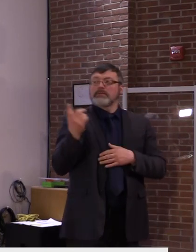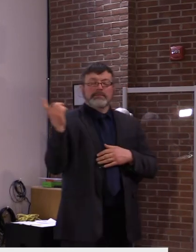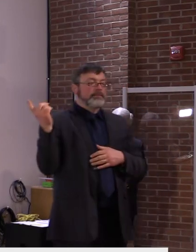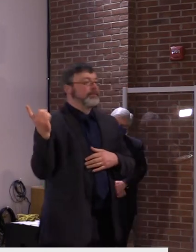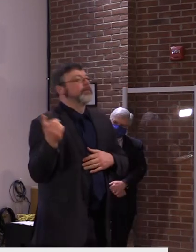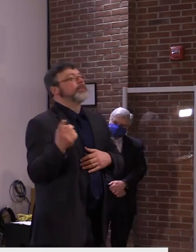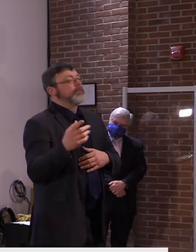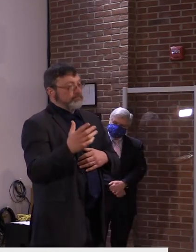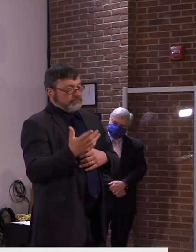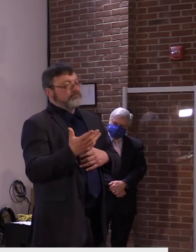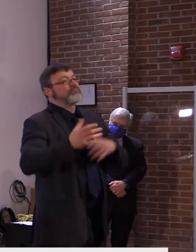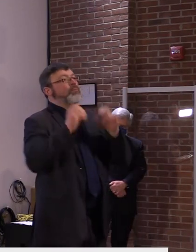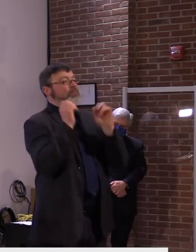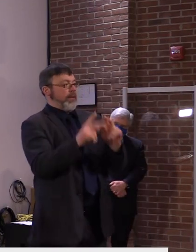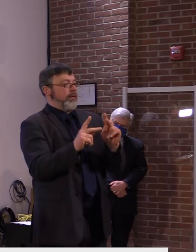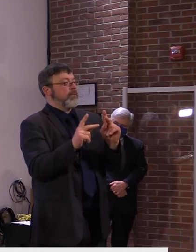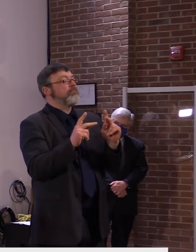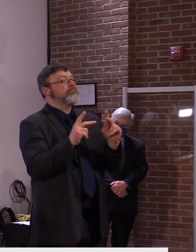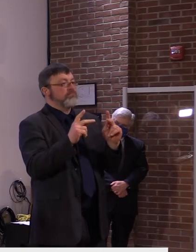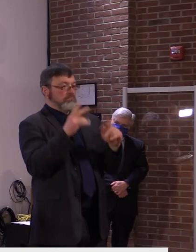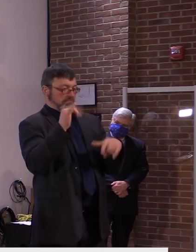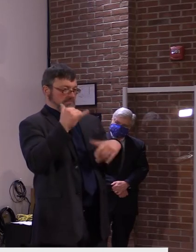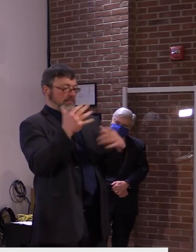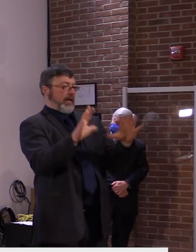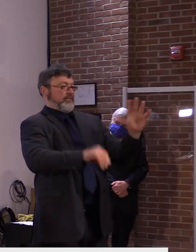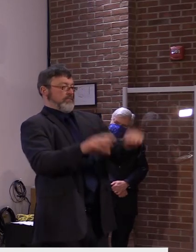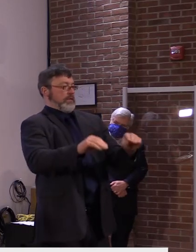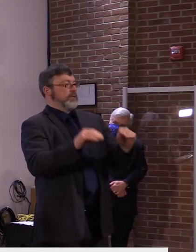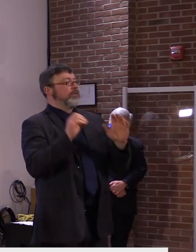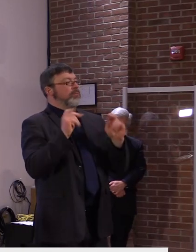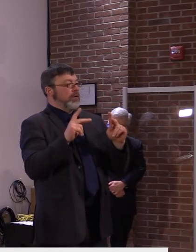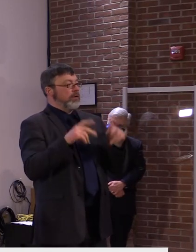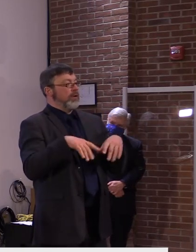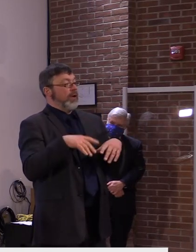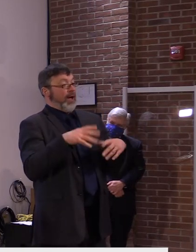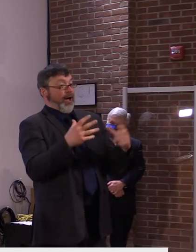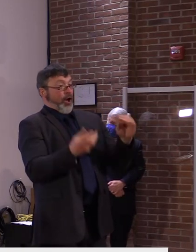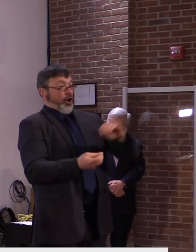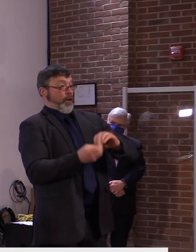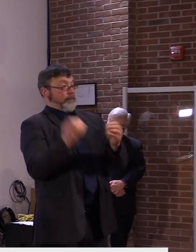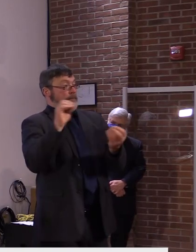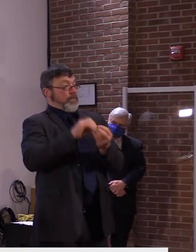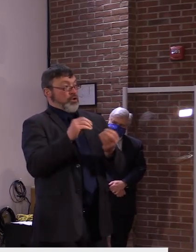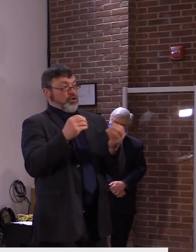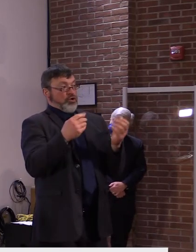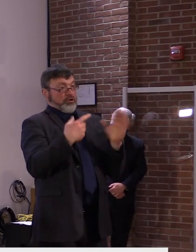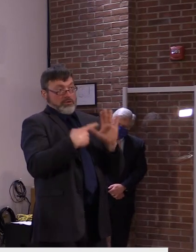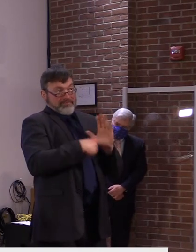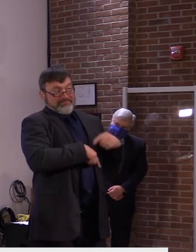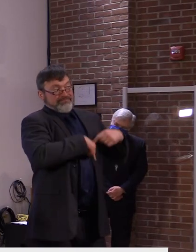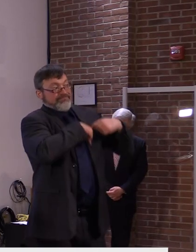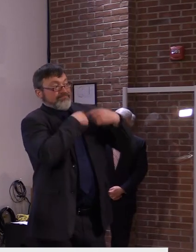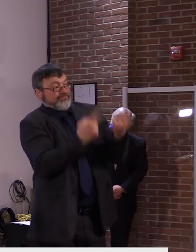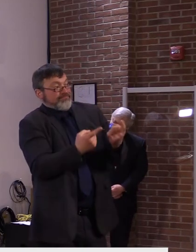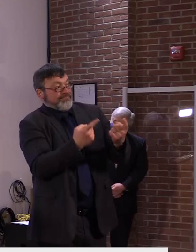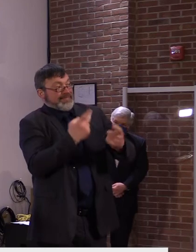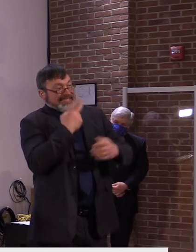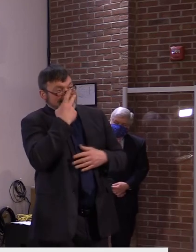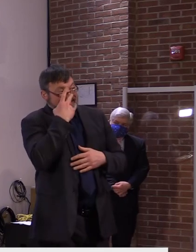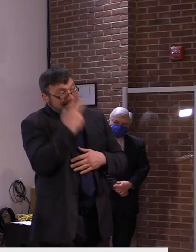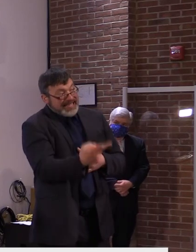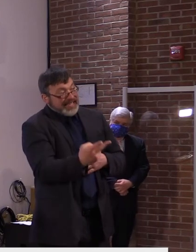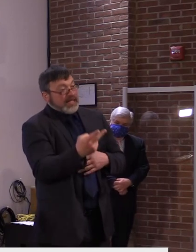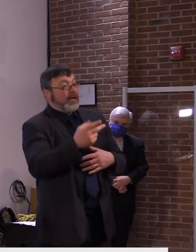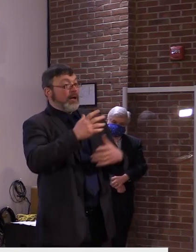fact that being in an elementary school class and having in-person learning is a very